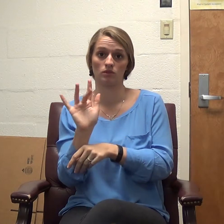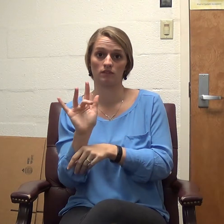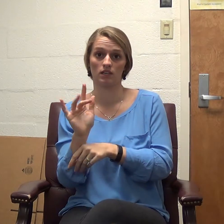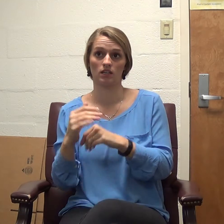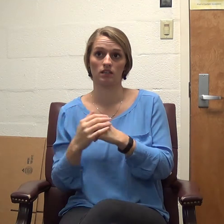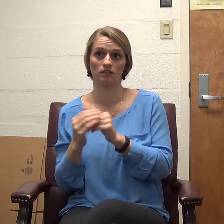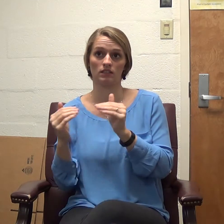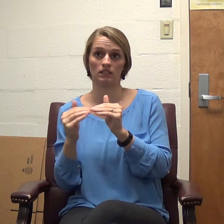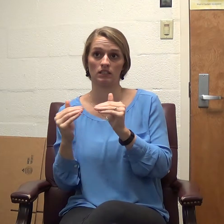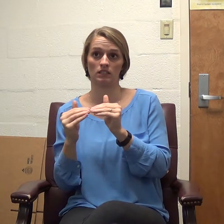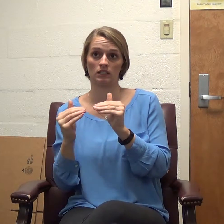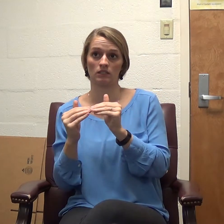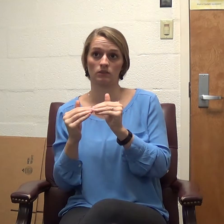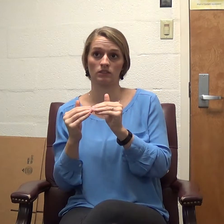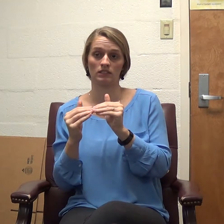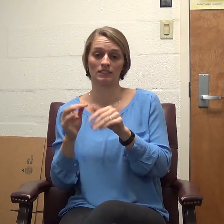equals 625.